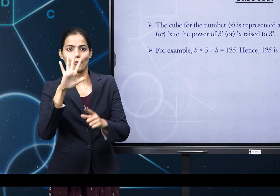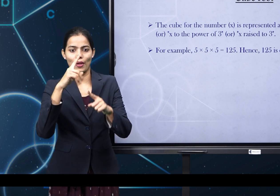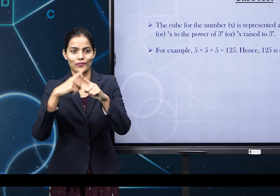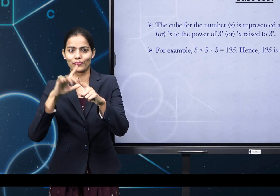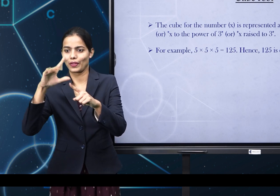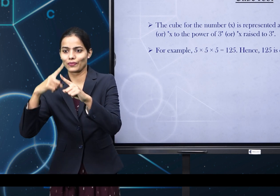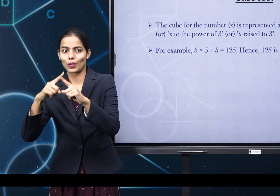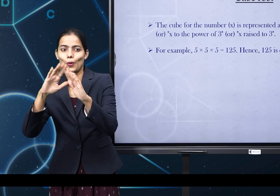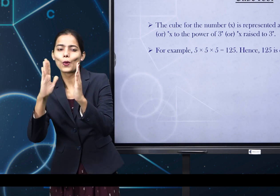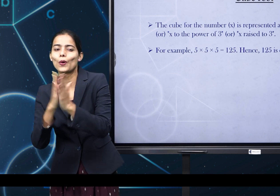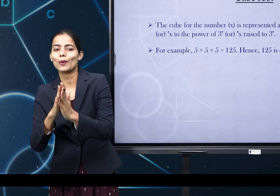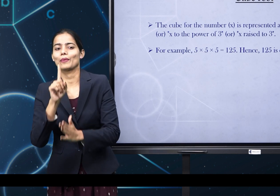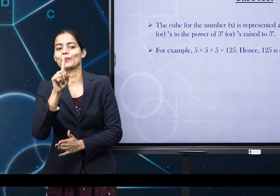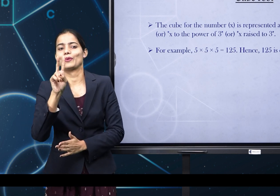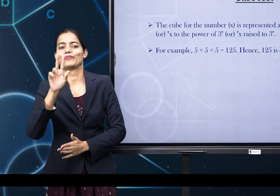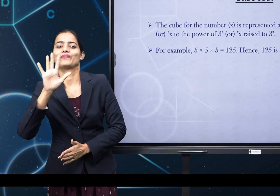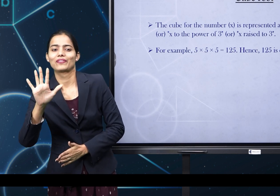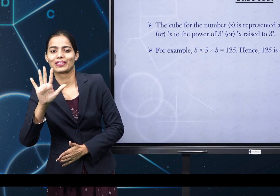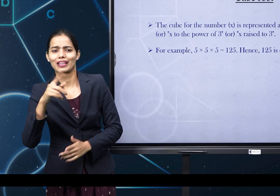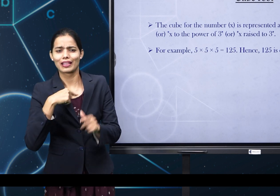to 125.